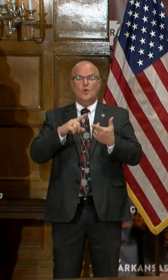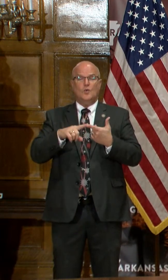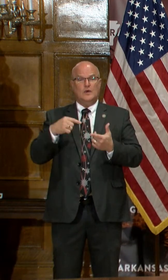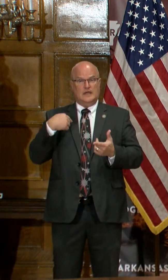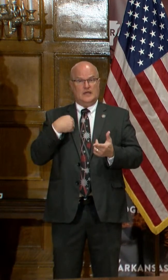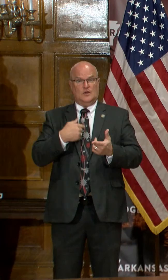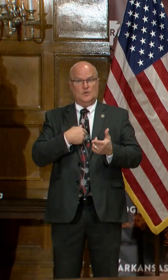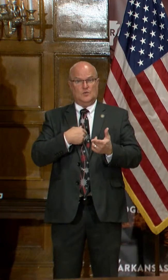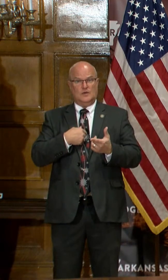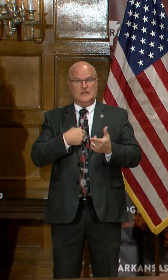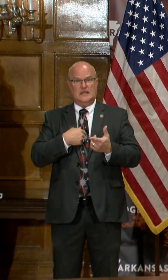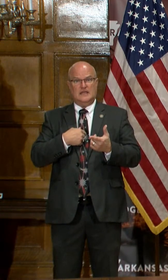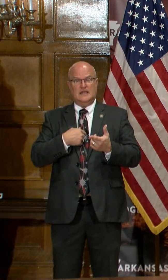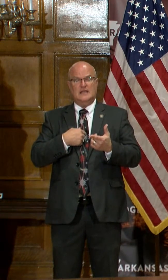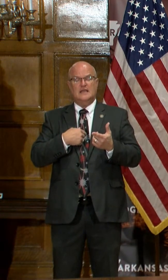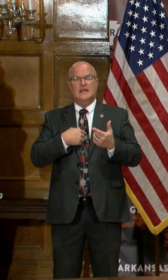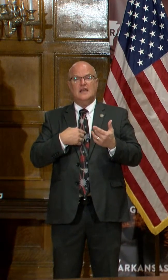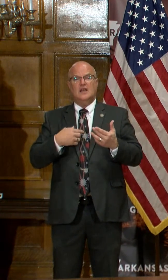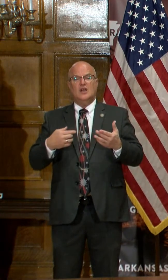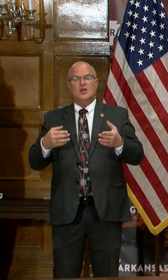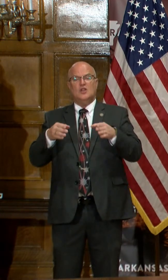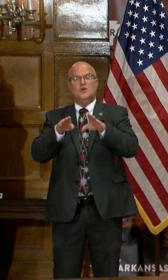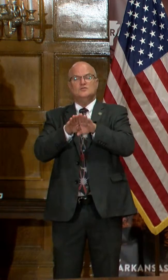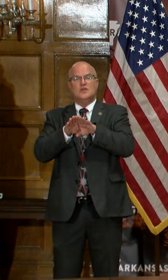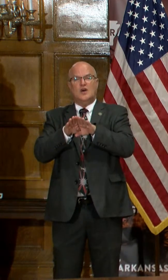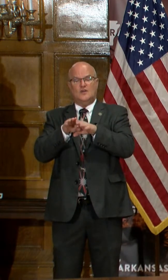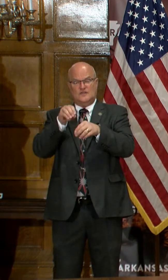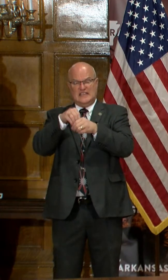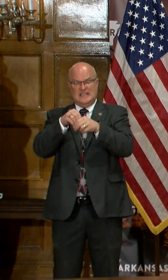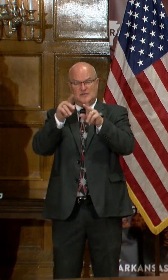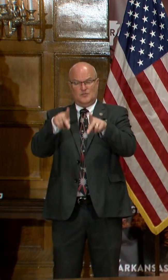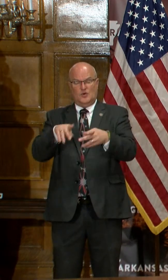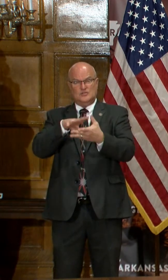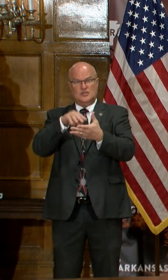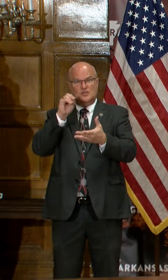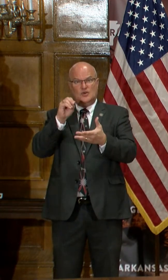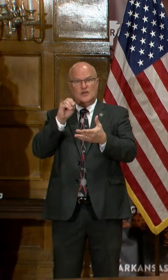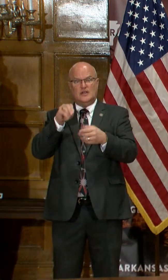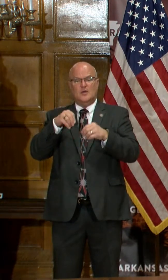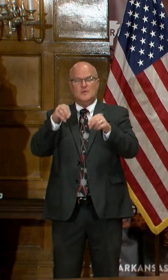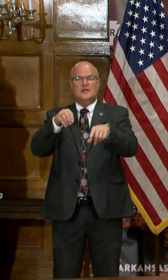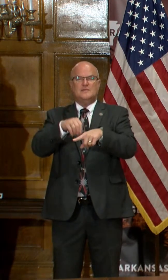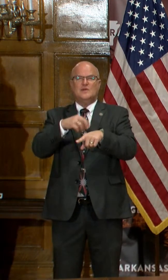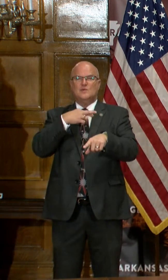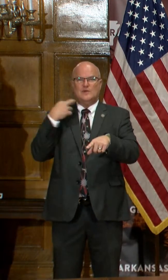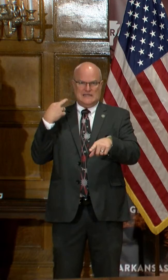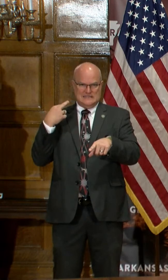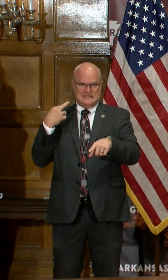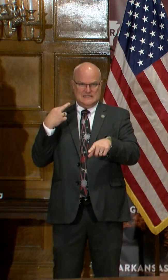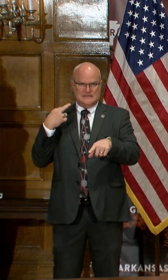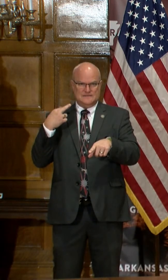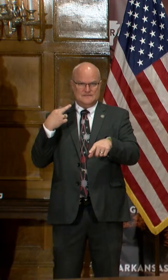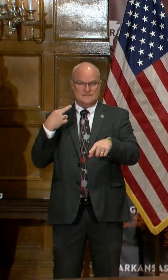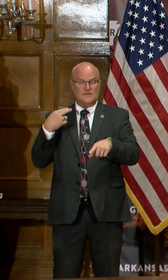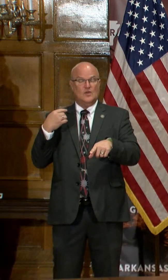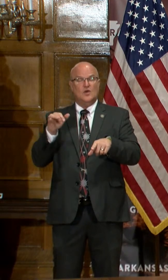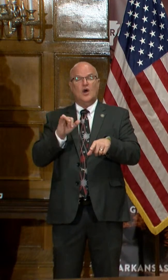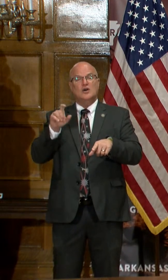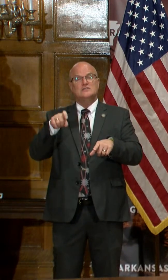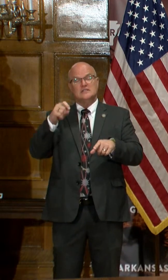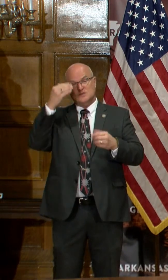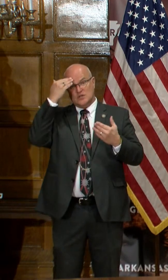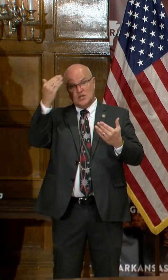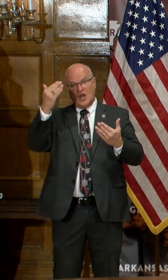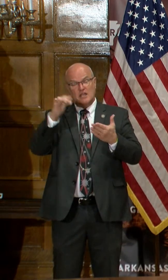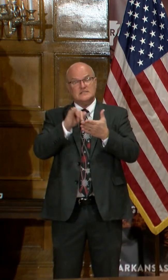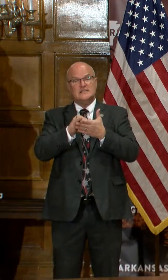we close off the option for them to be in-person learning, we are putting them at greater risks. We also need to